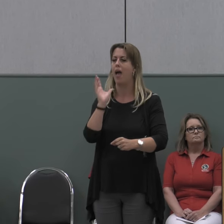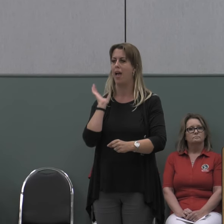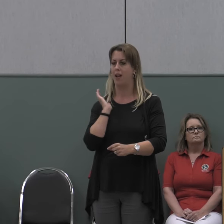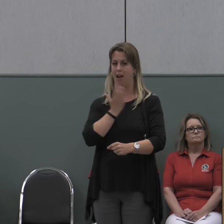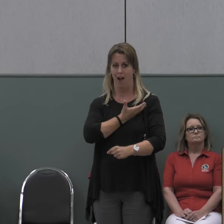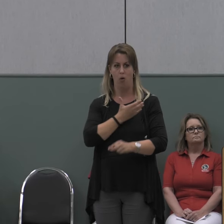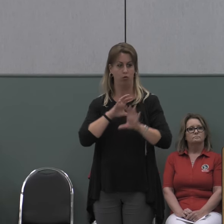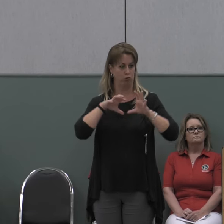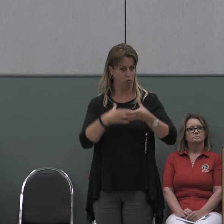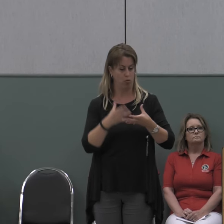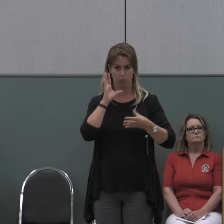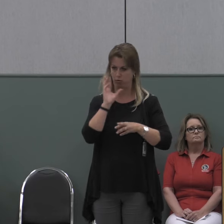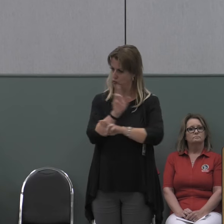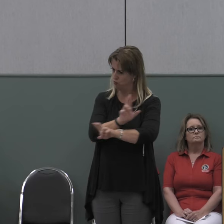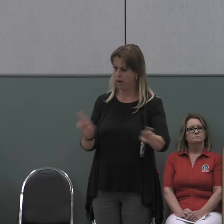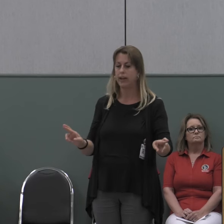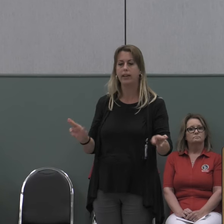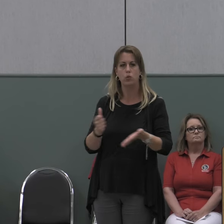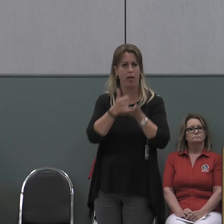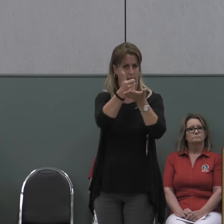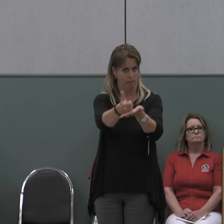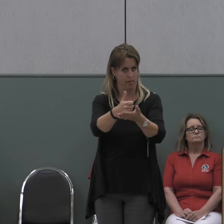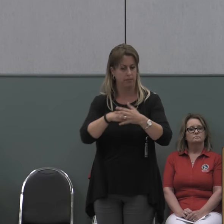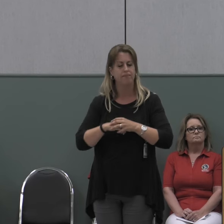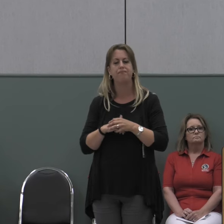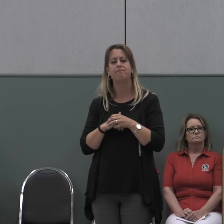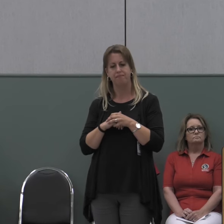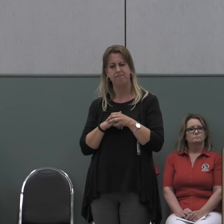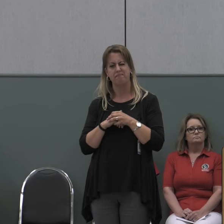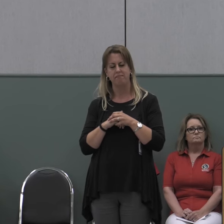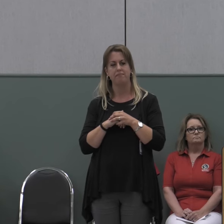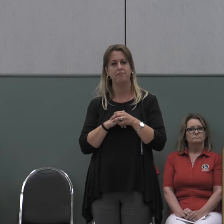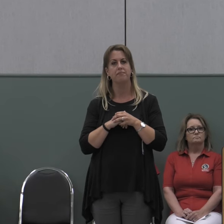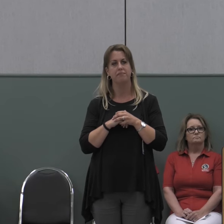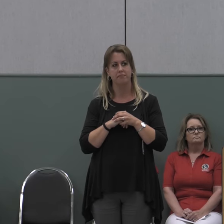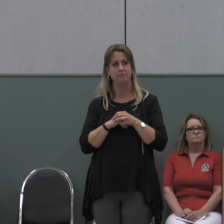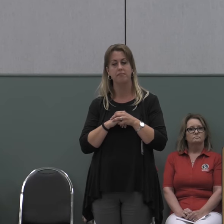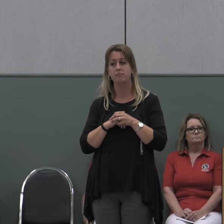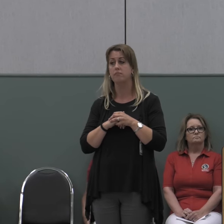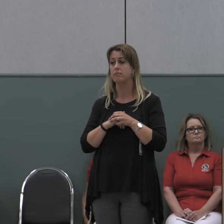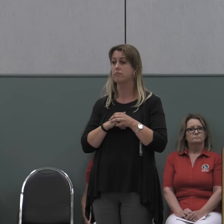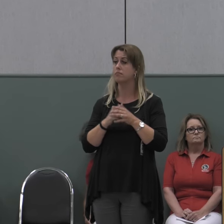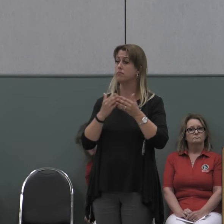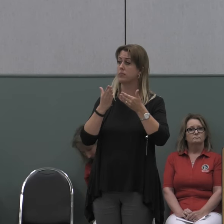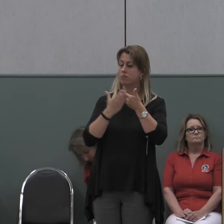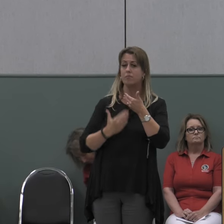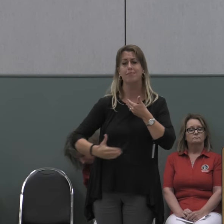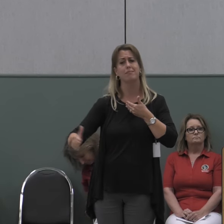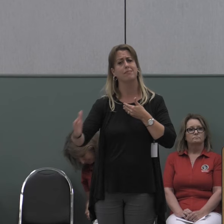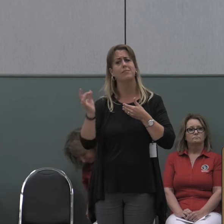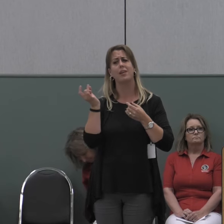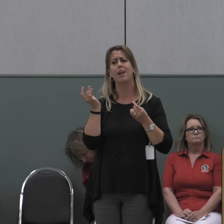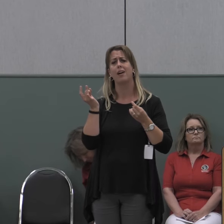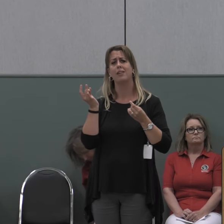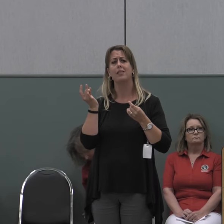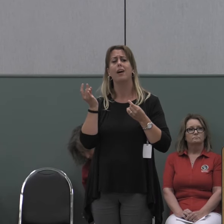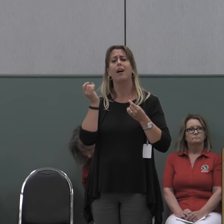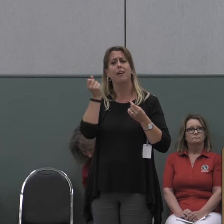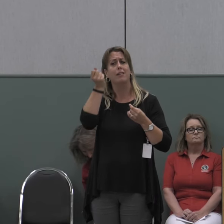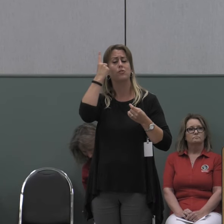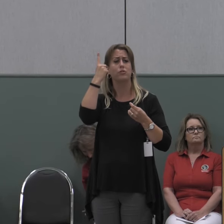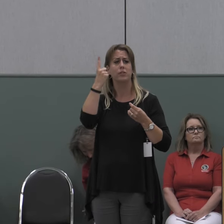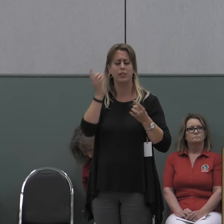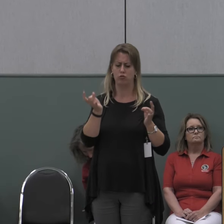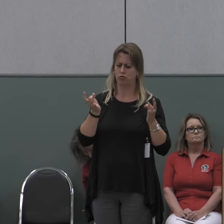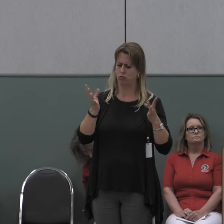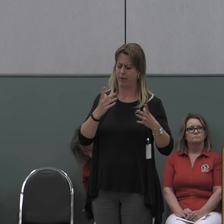with. Moving forward, I would say that I know that this was a traumatic event. We do have behavioral